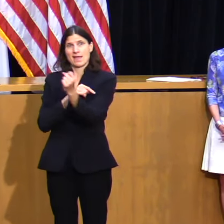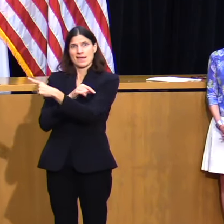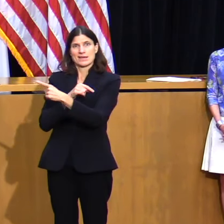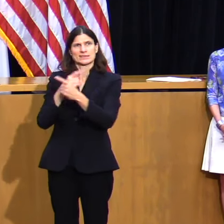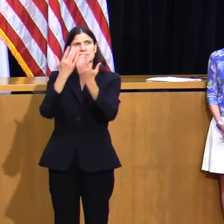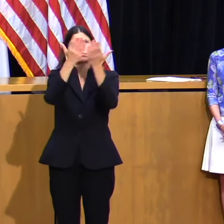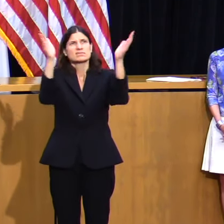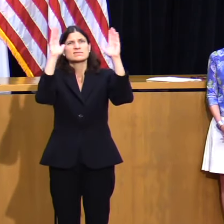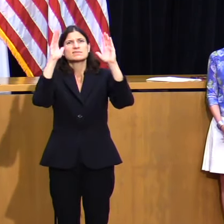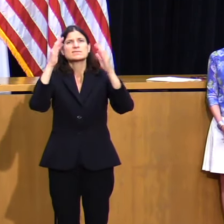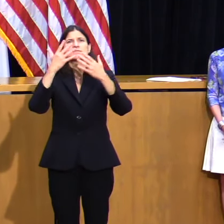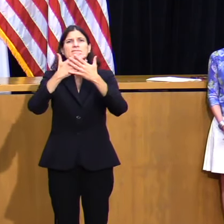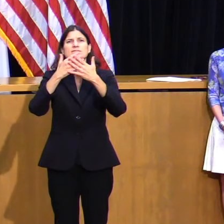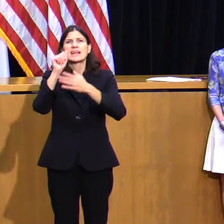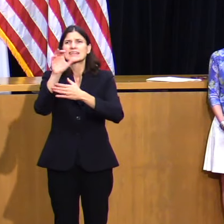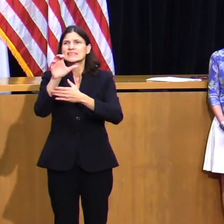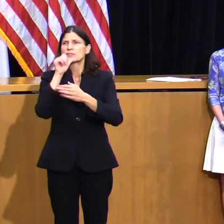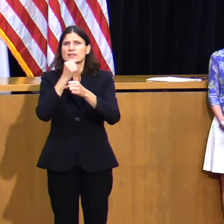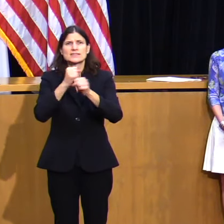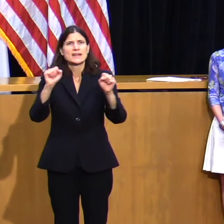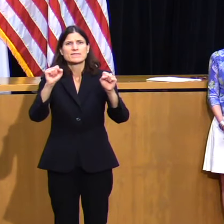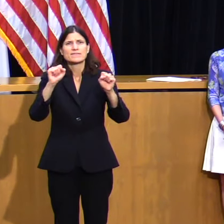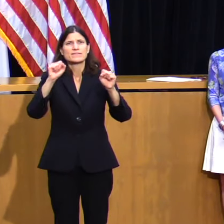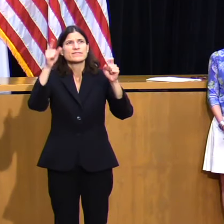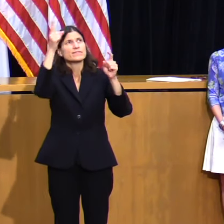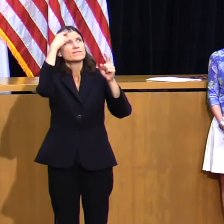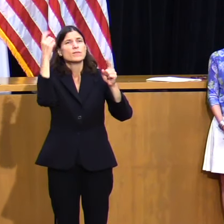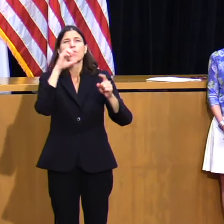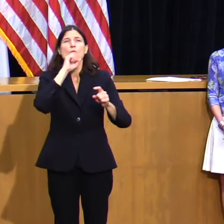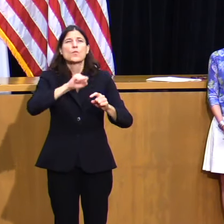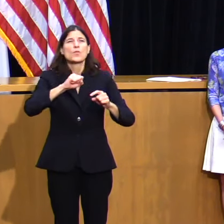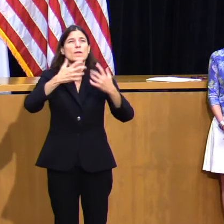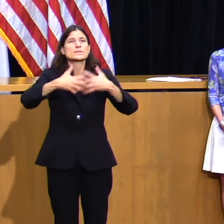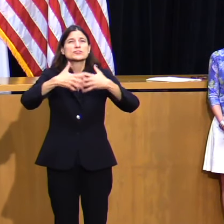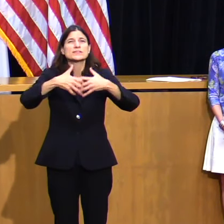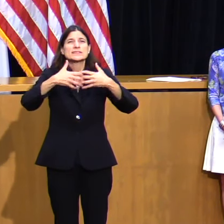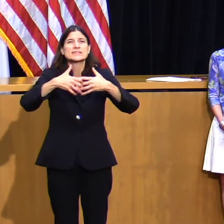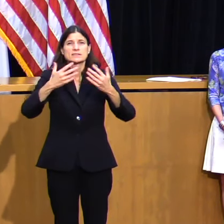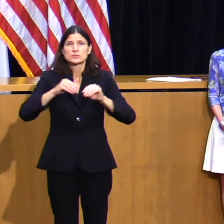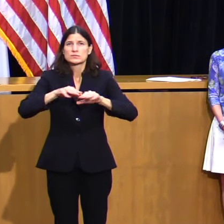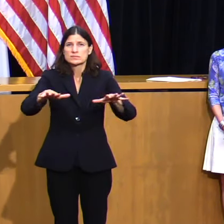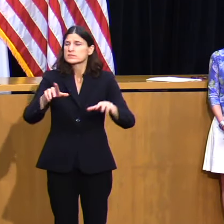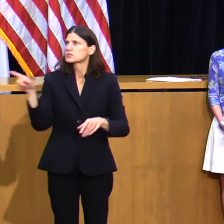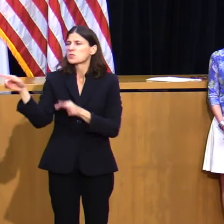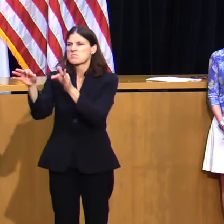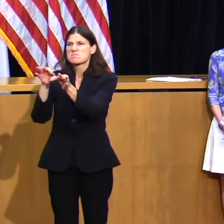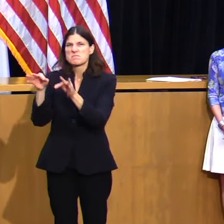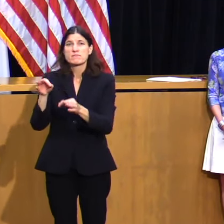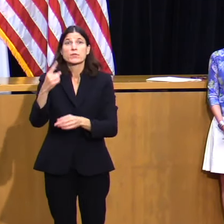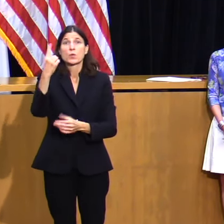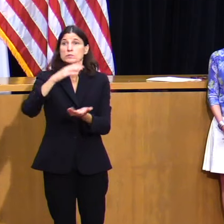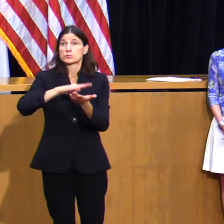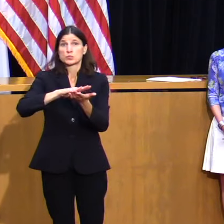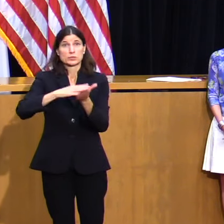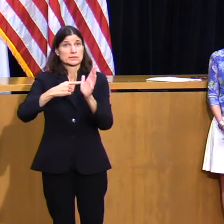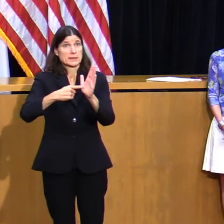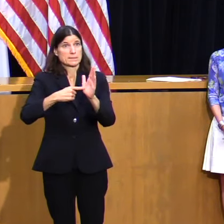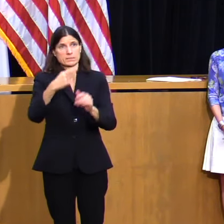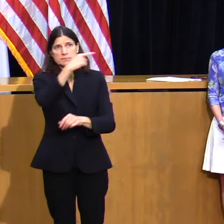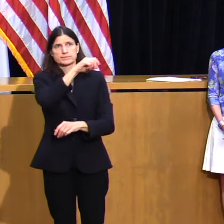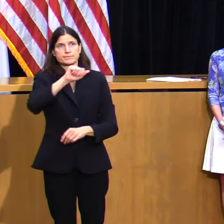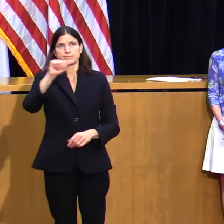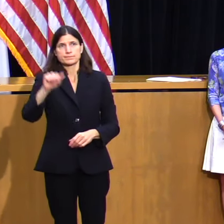in response to the demands of the teachers union in their community. They make a very strong